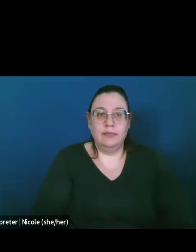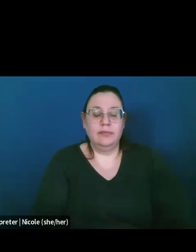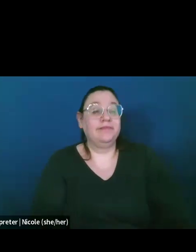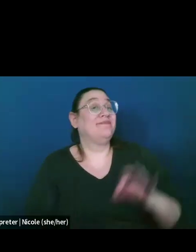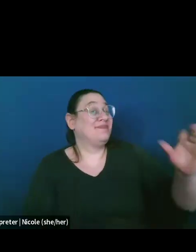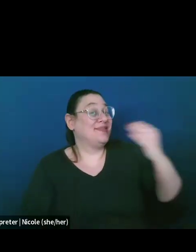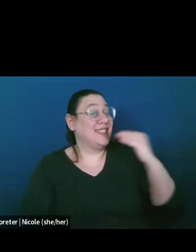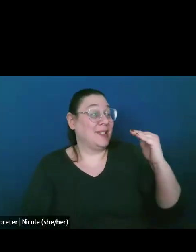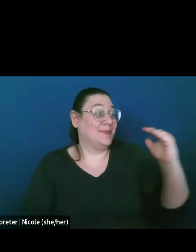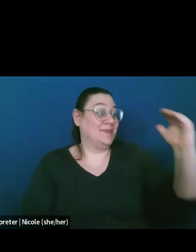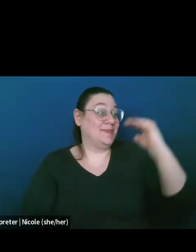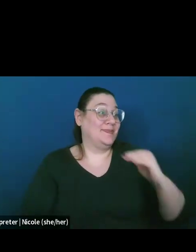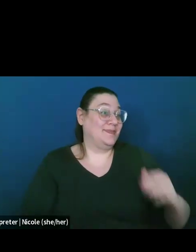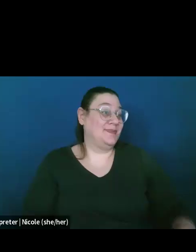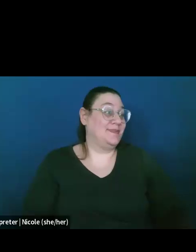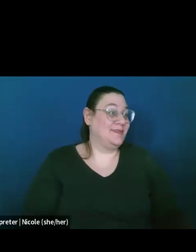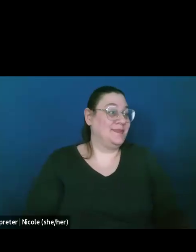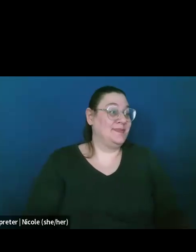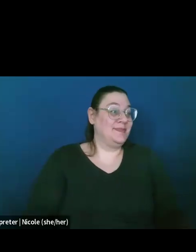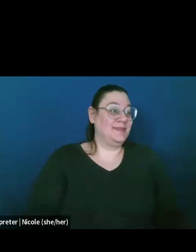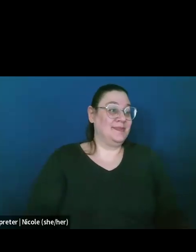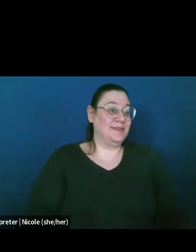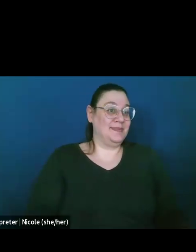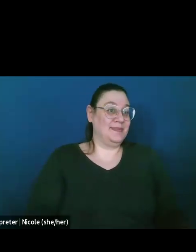Thanks. Next slide, please.